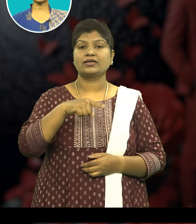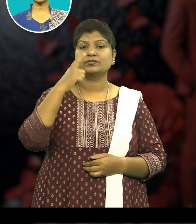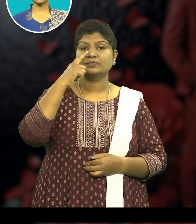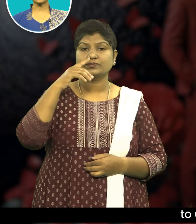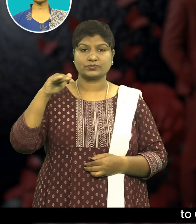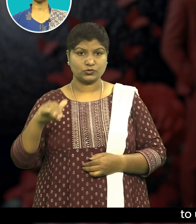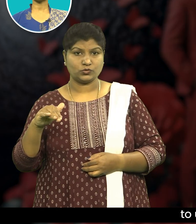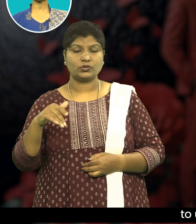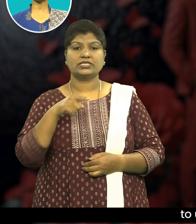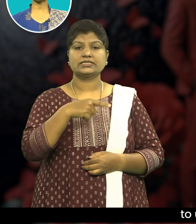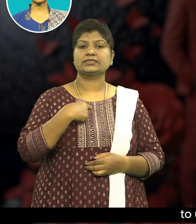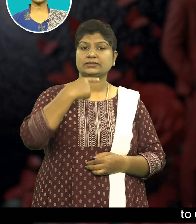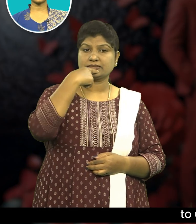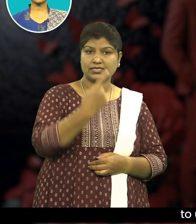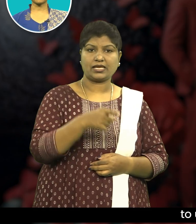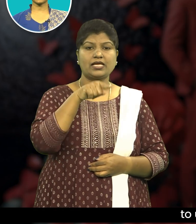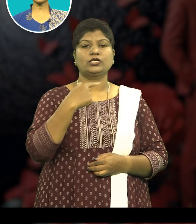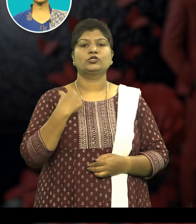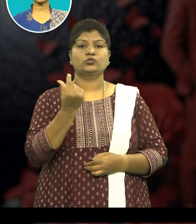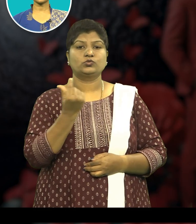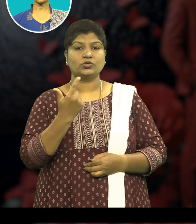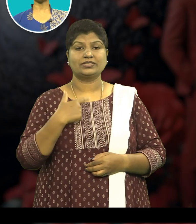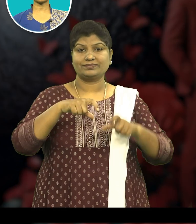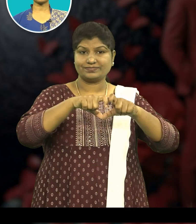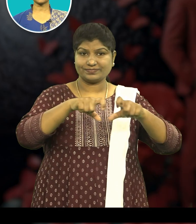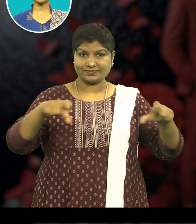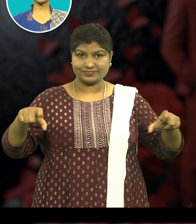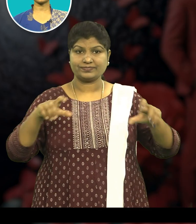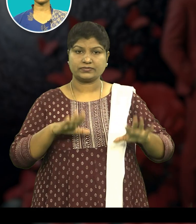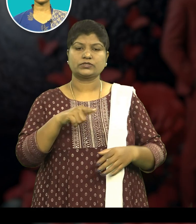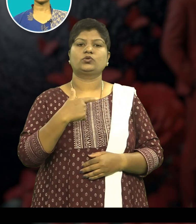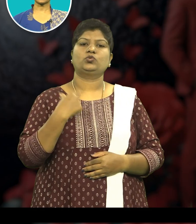Girls are advised to use sanitary napkins or